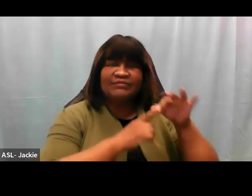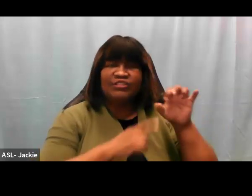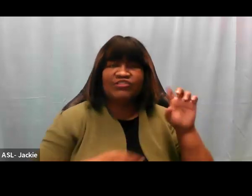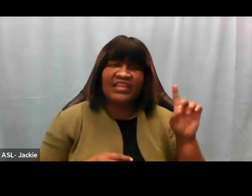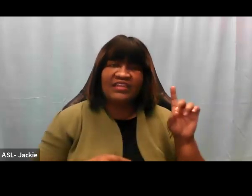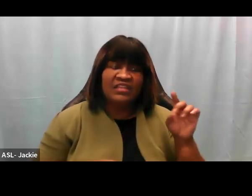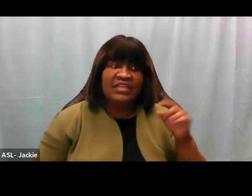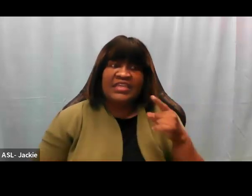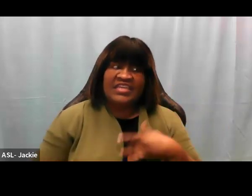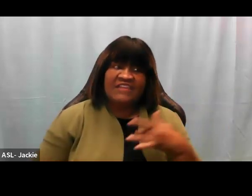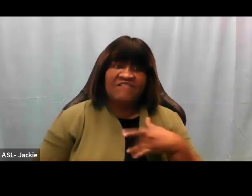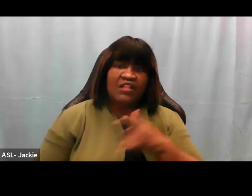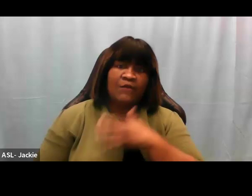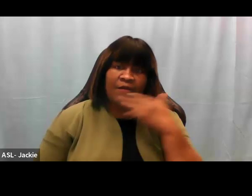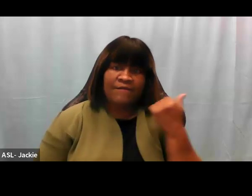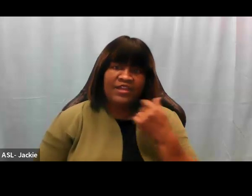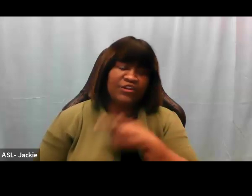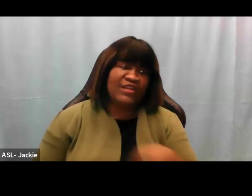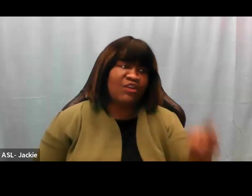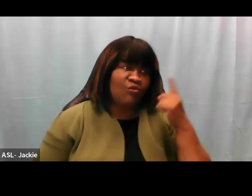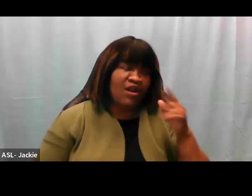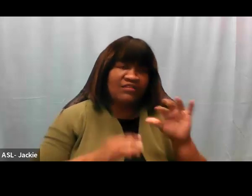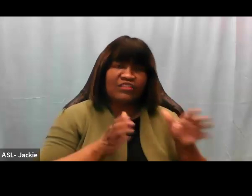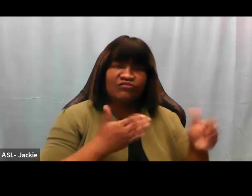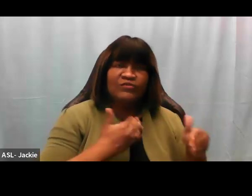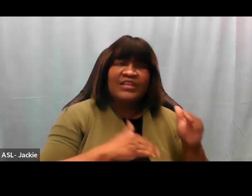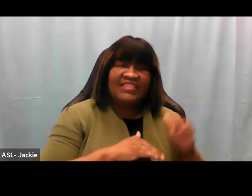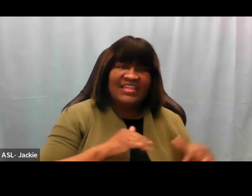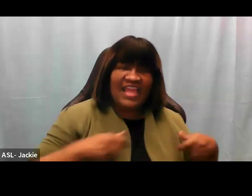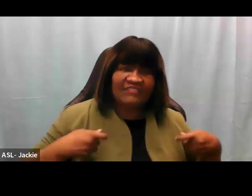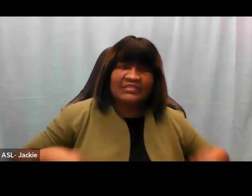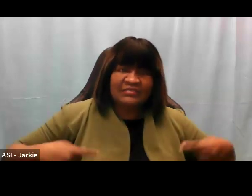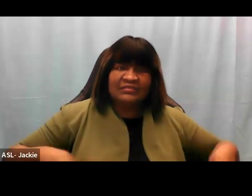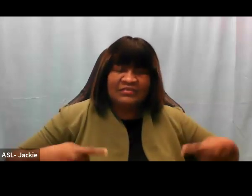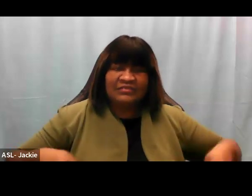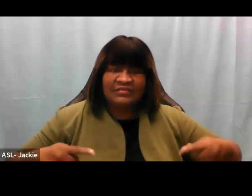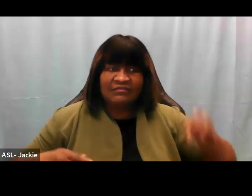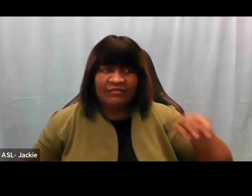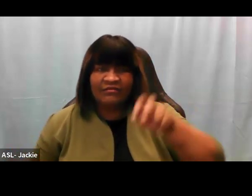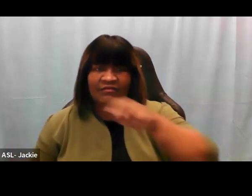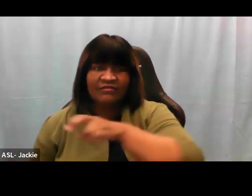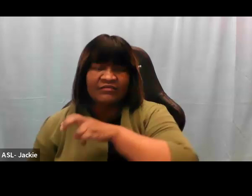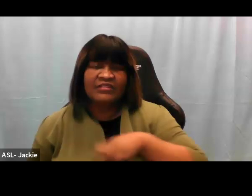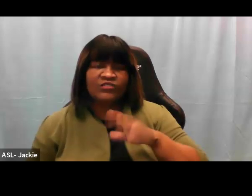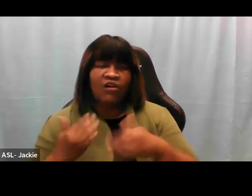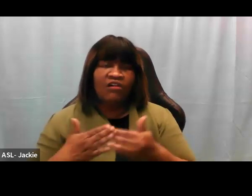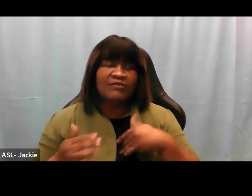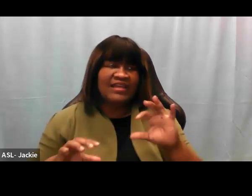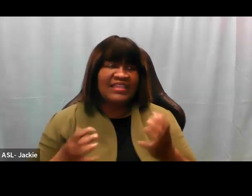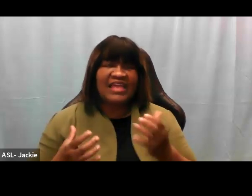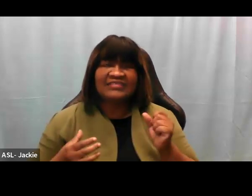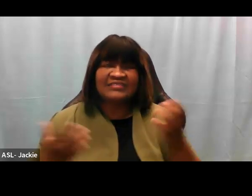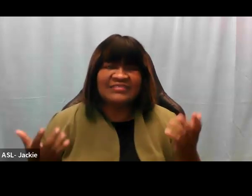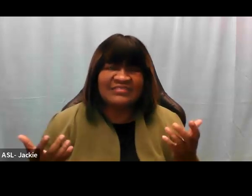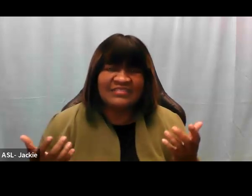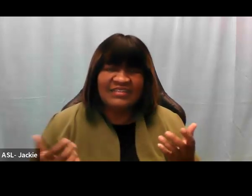better off in one classroom than having to switch classes to go to my high school classes.